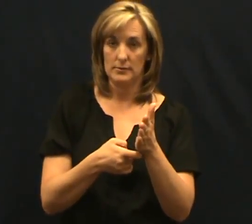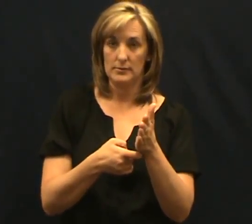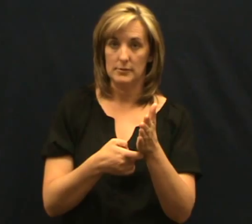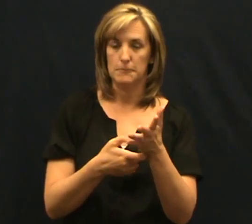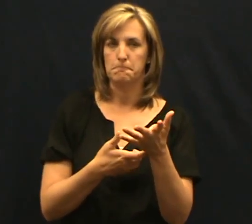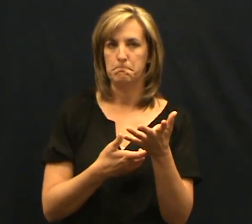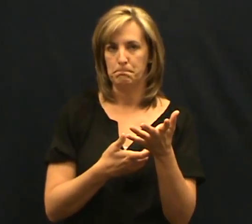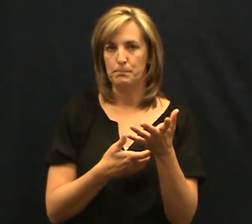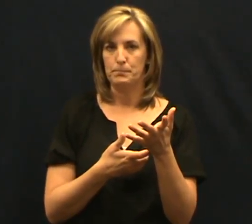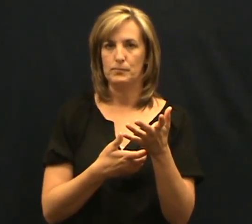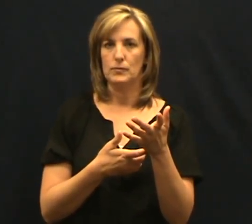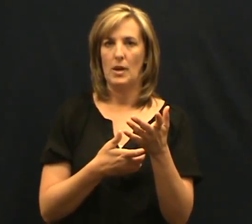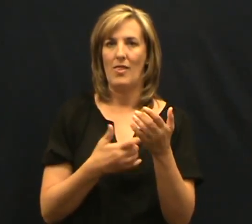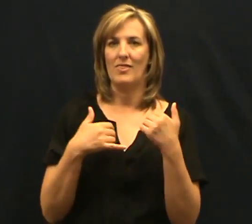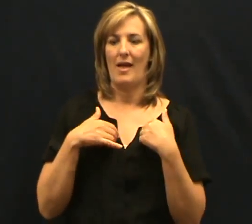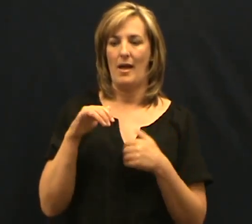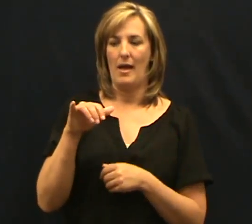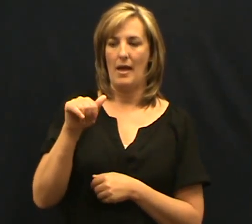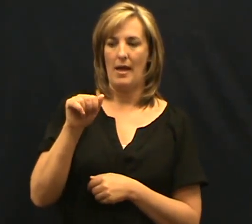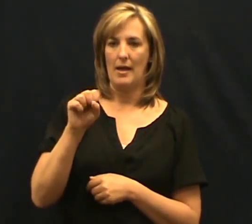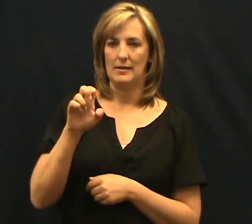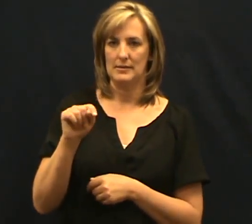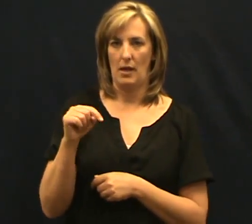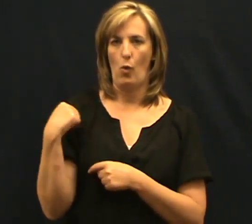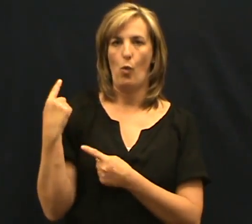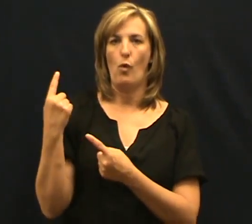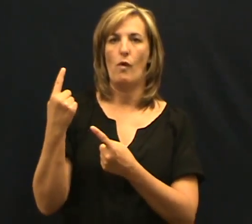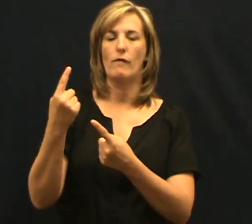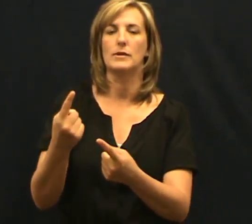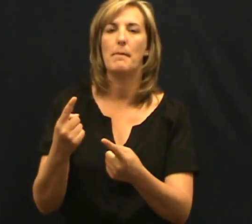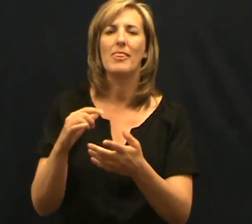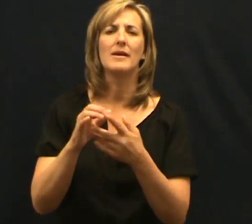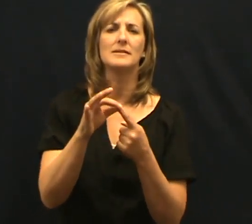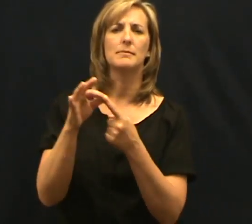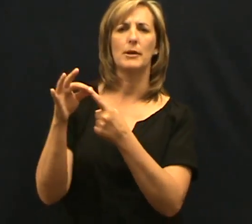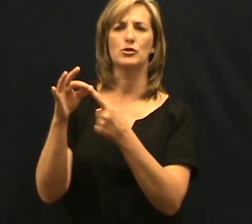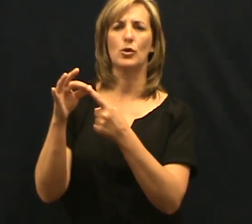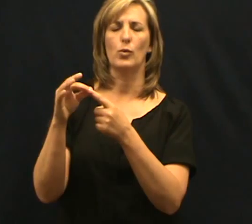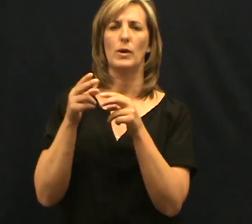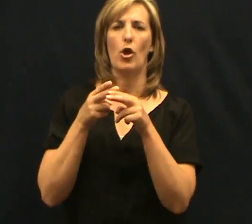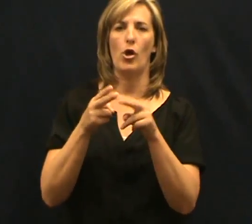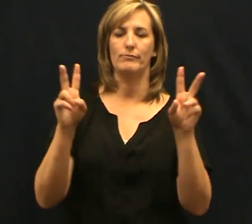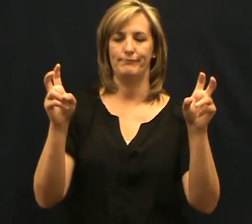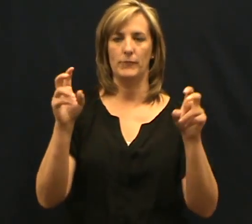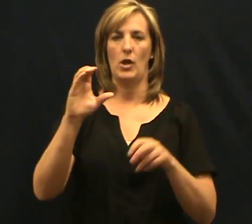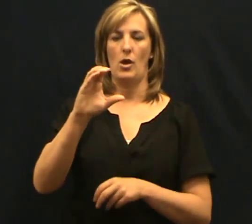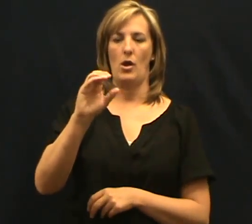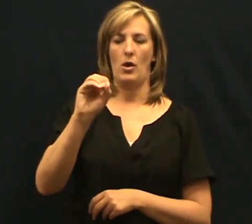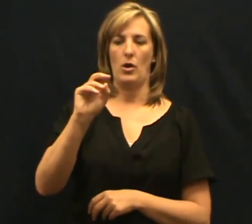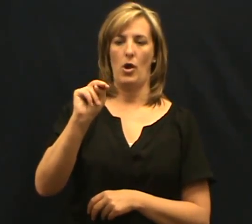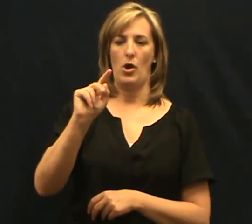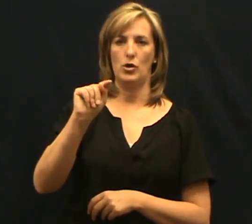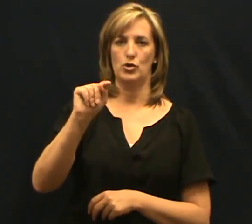related asset over time. And so that is a special account we call a contra asset account. That's, again, where